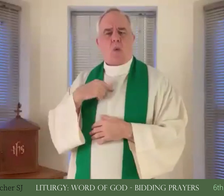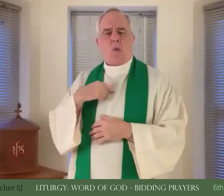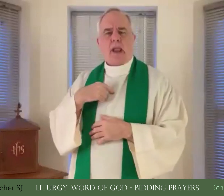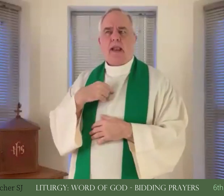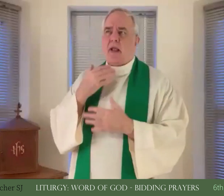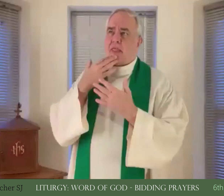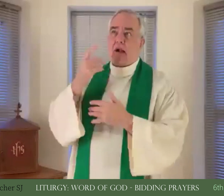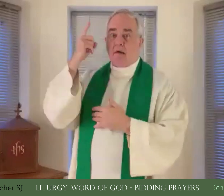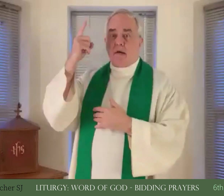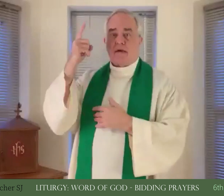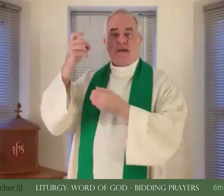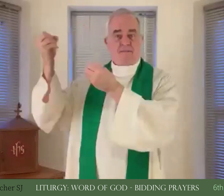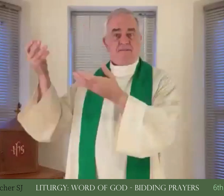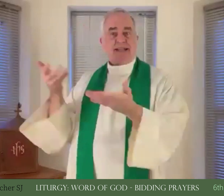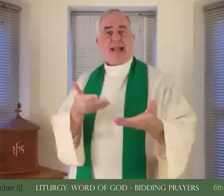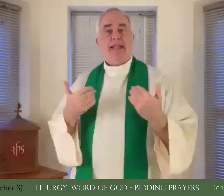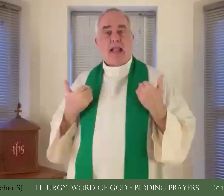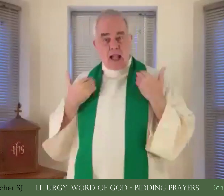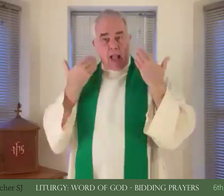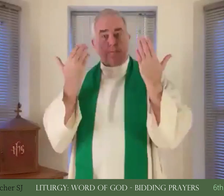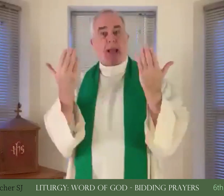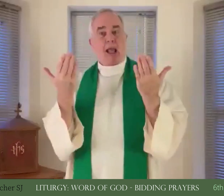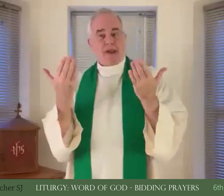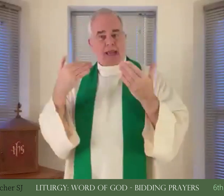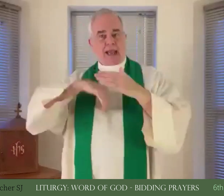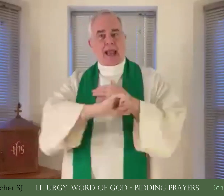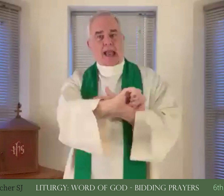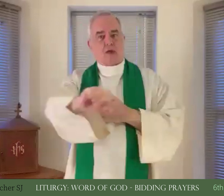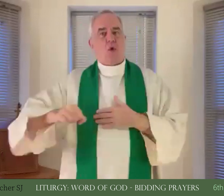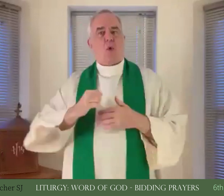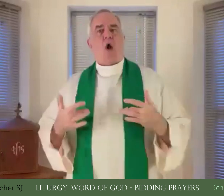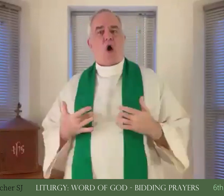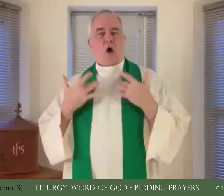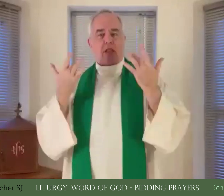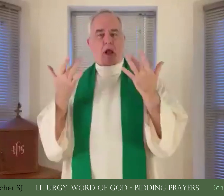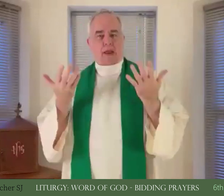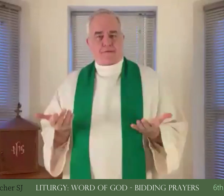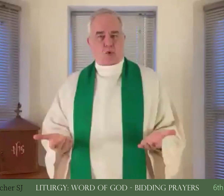We thank God for sending Mary into our lives